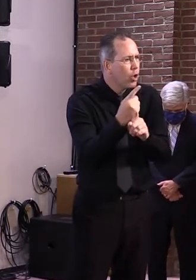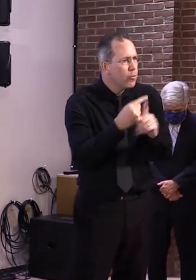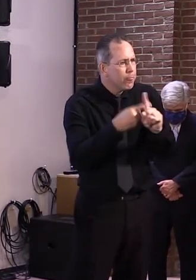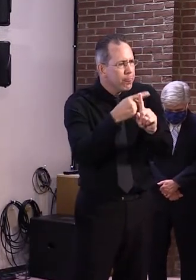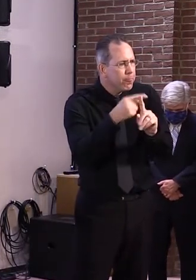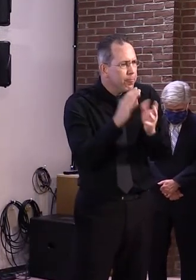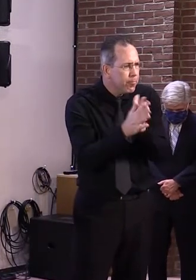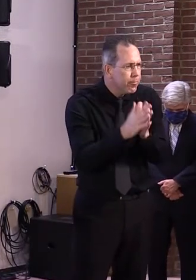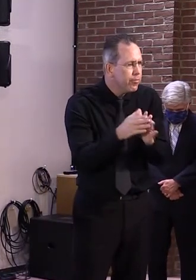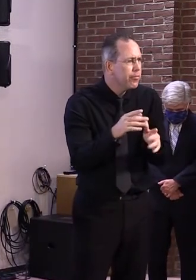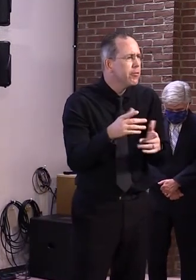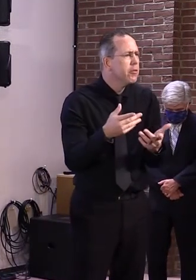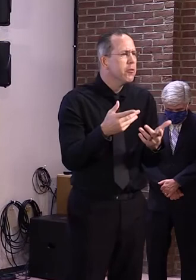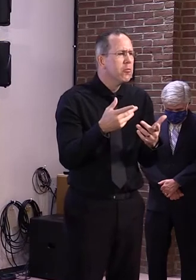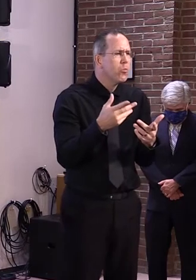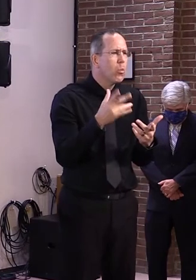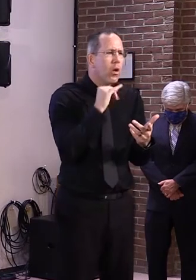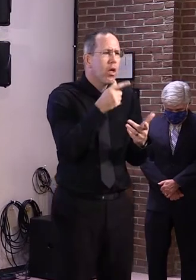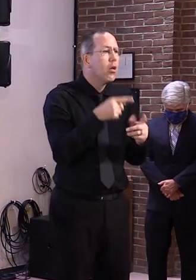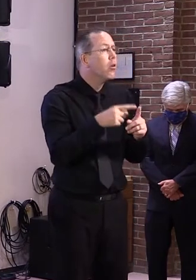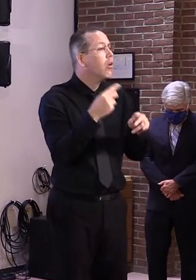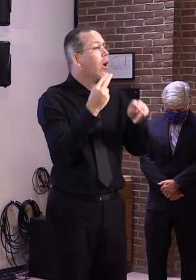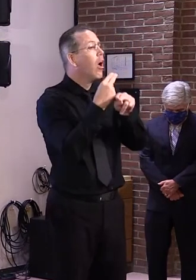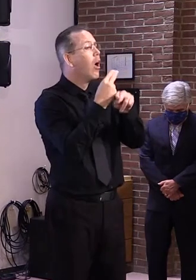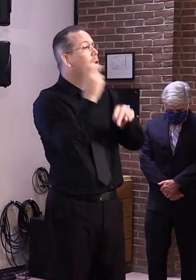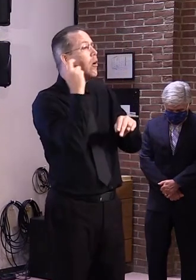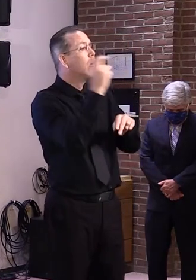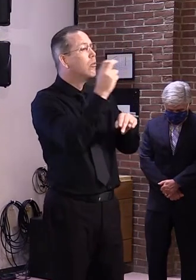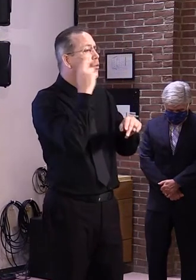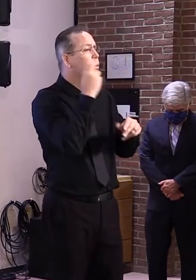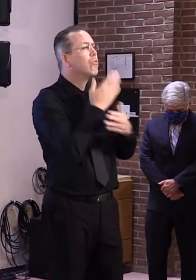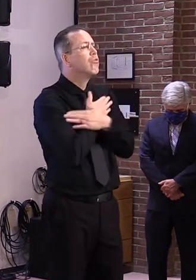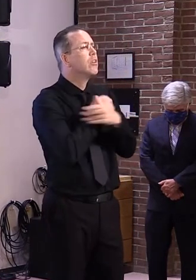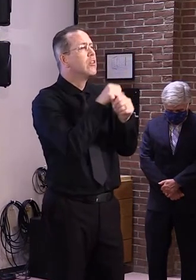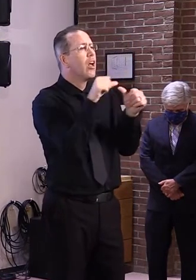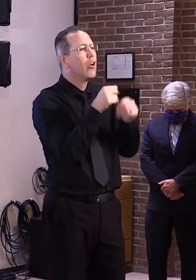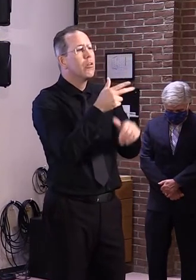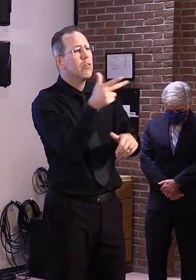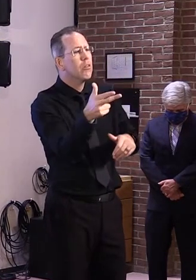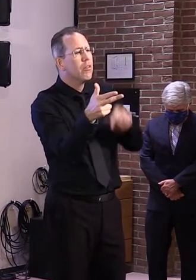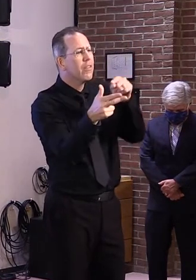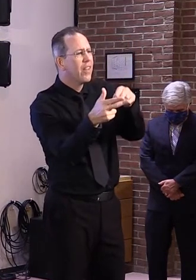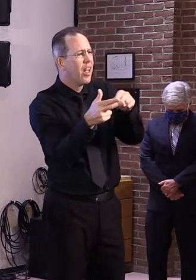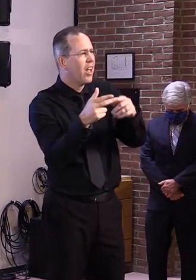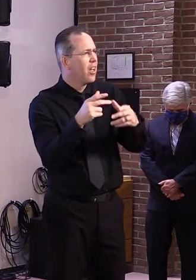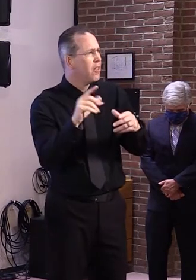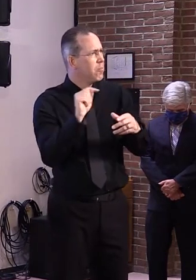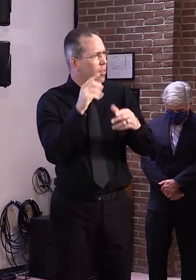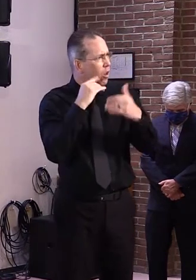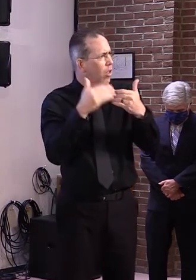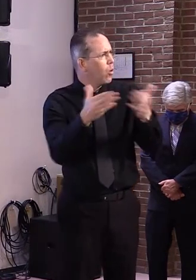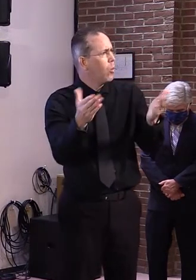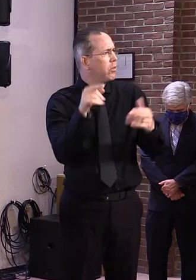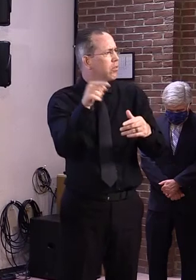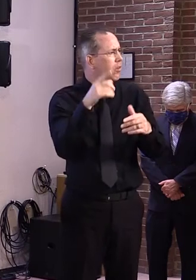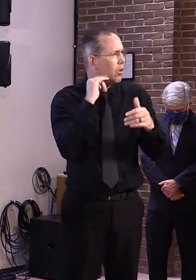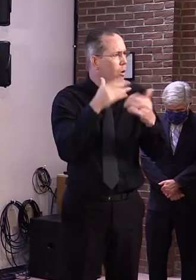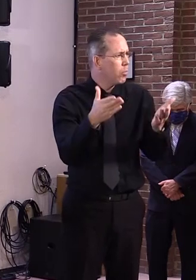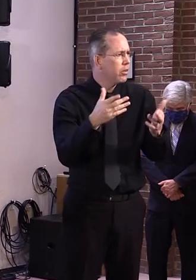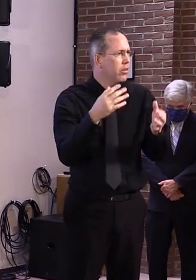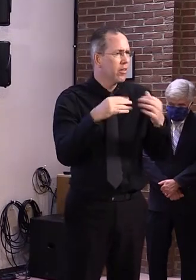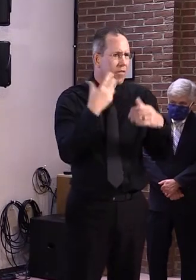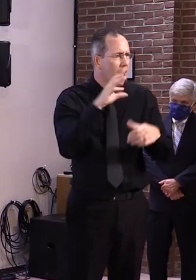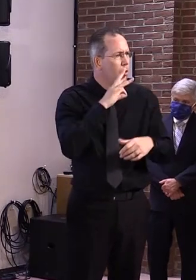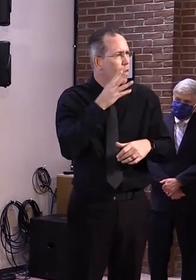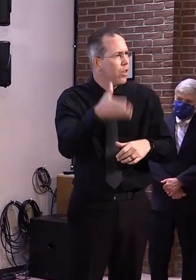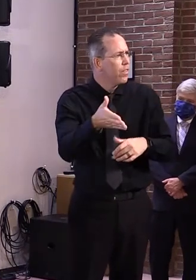open the rest areas to have access to facilities with hot water? This is by far the biggest complaint